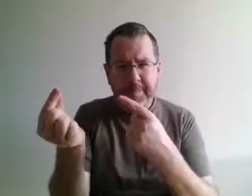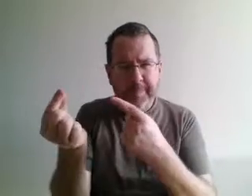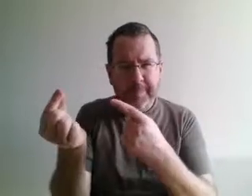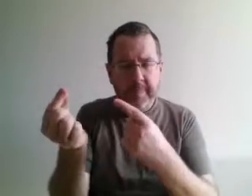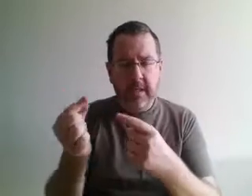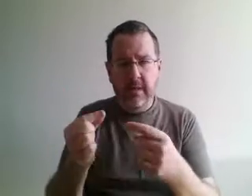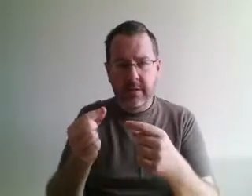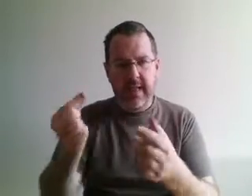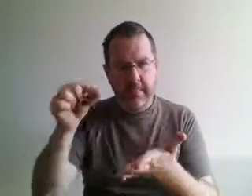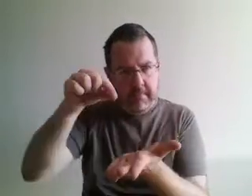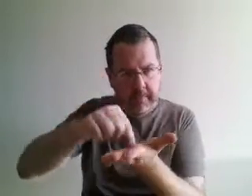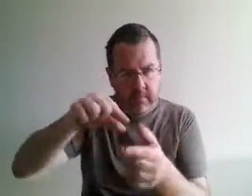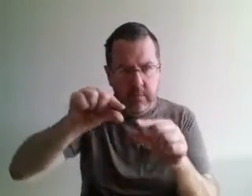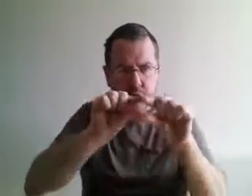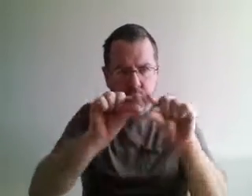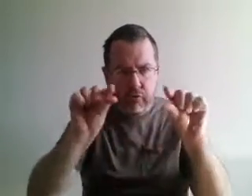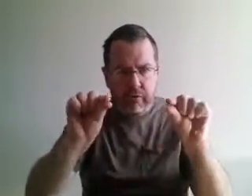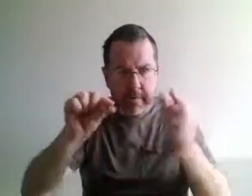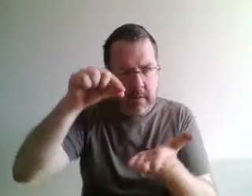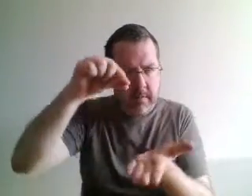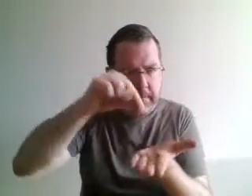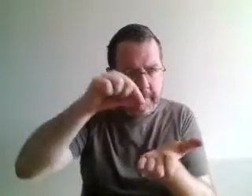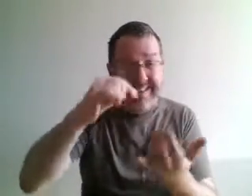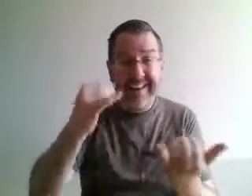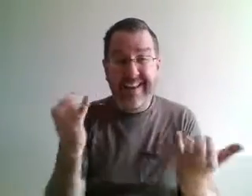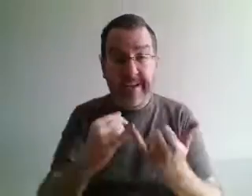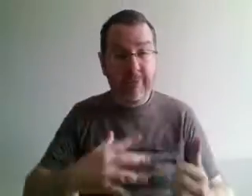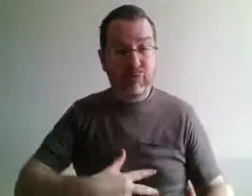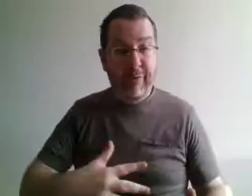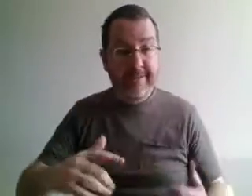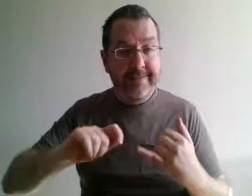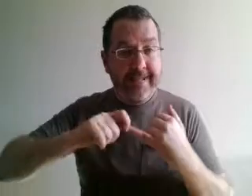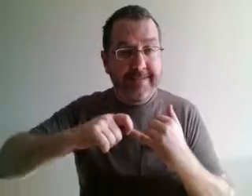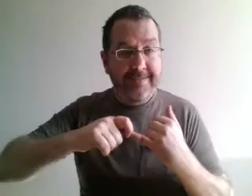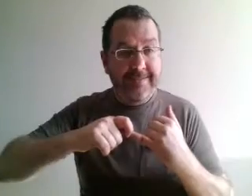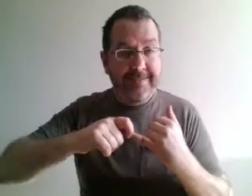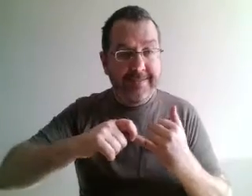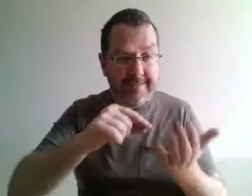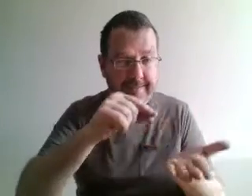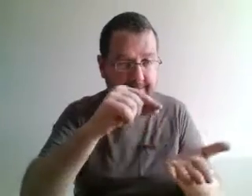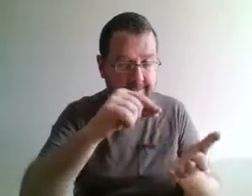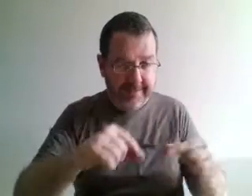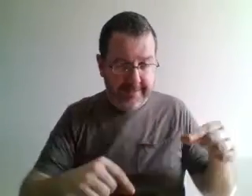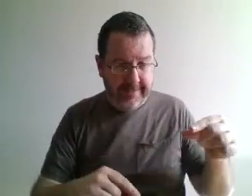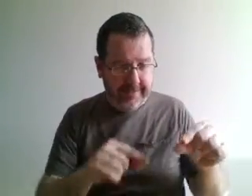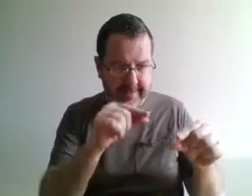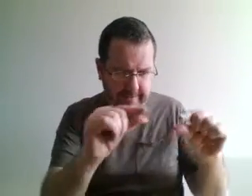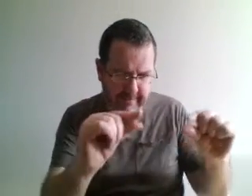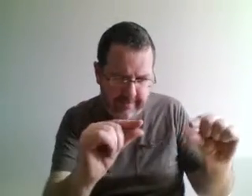which it's like doing a pregnancy test. So it is, I think, going to be an